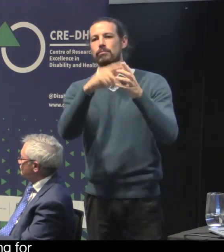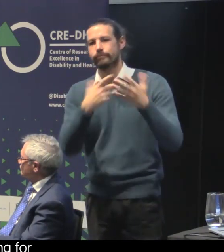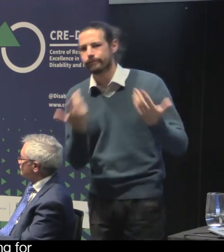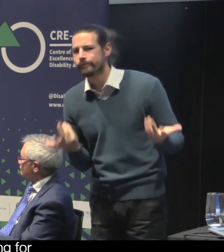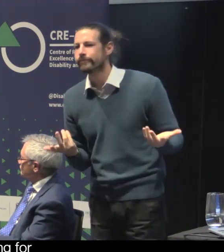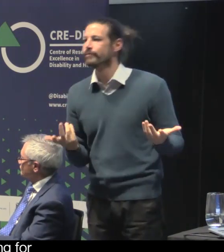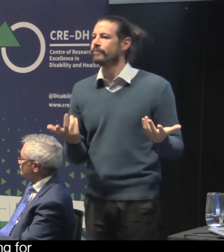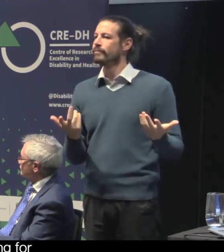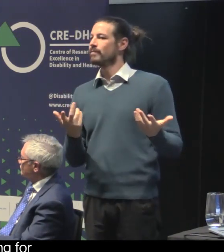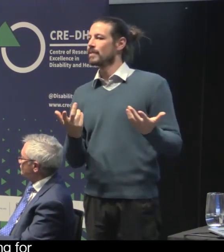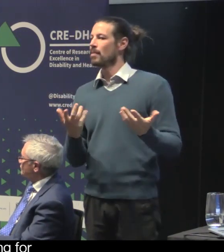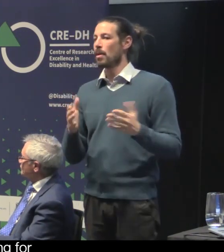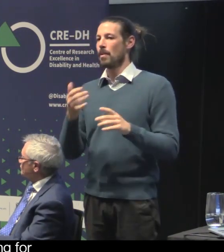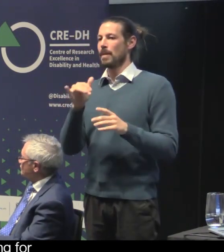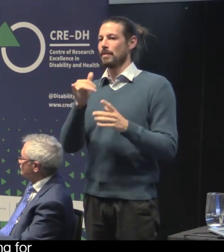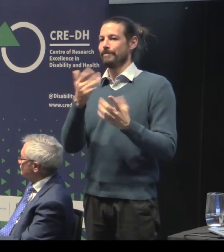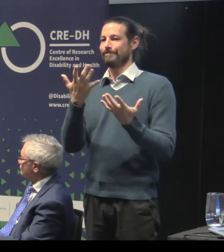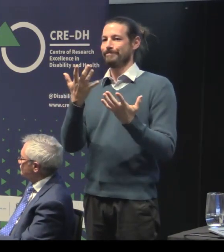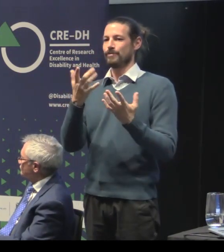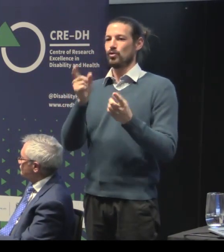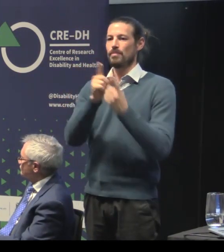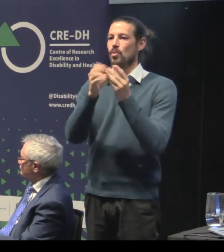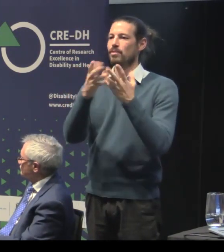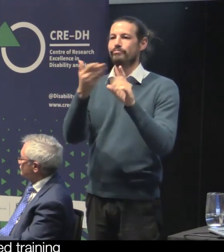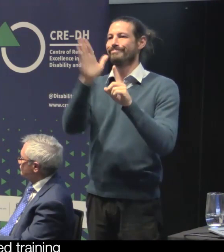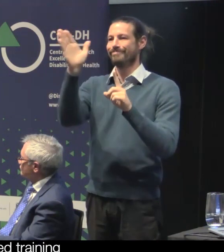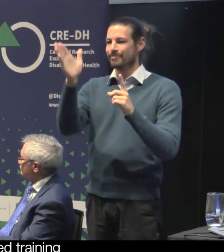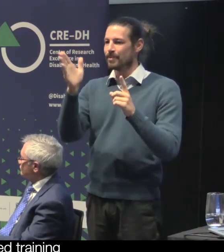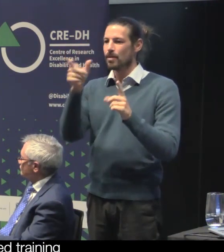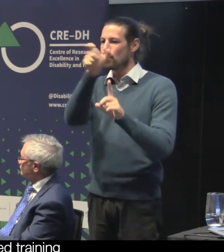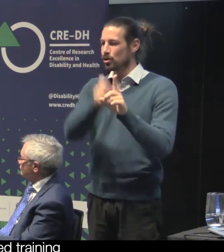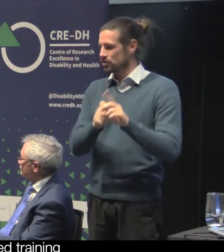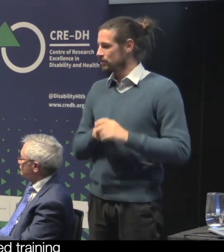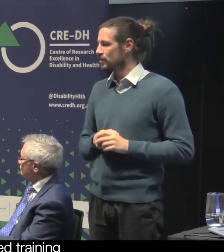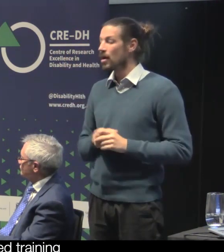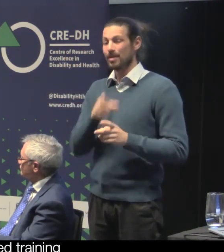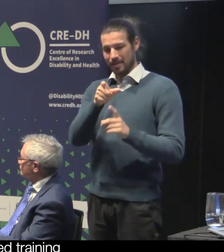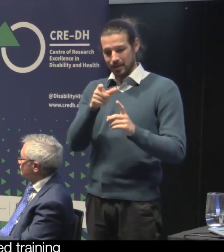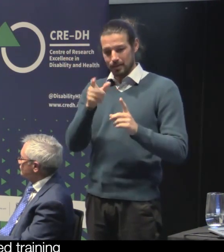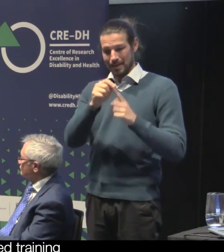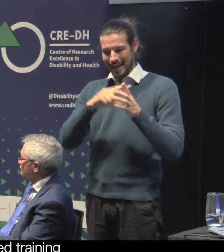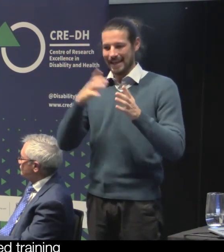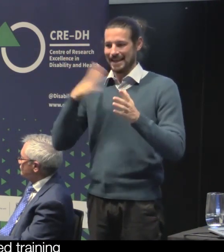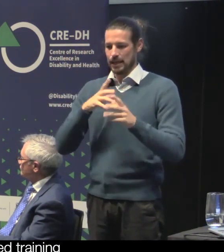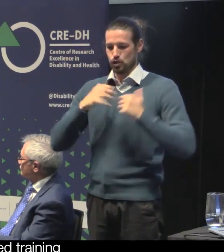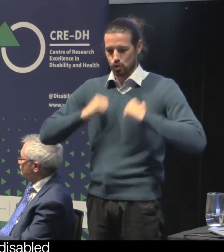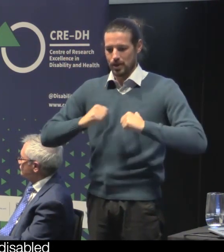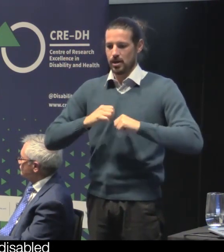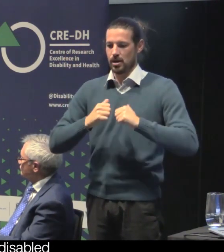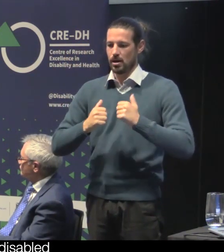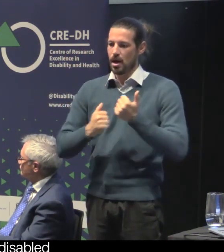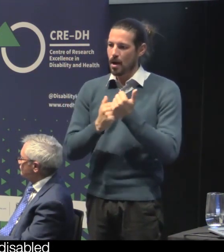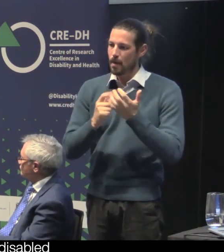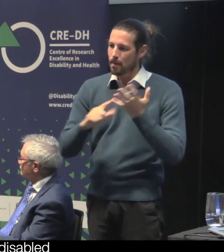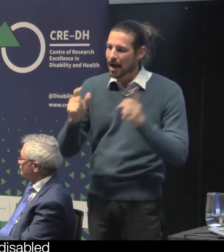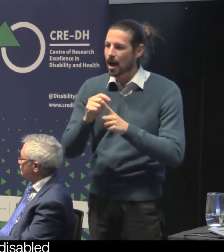different disabled people. And I think, as you say, disabled people need training and backup and support, and that's where disabled people's